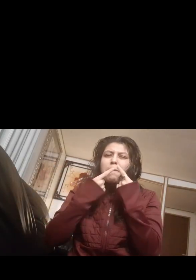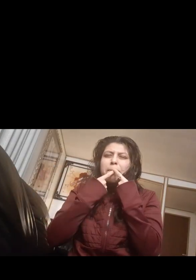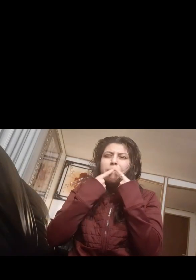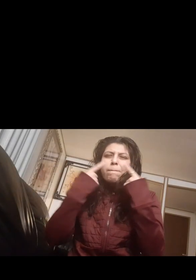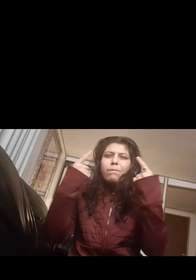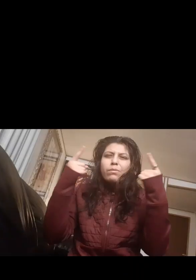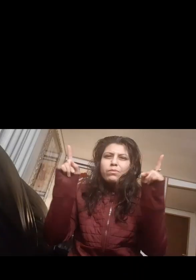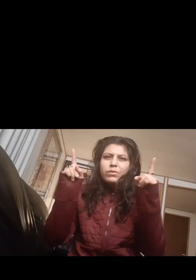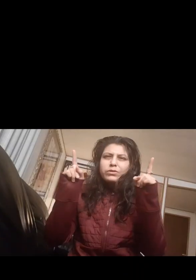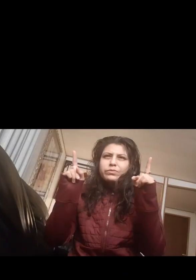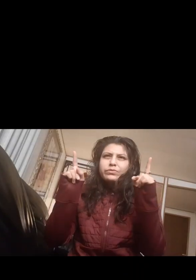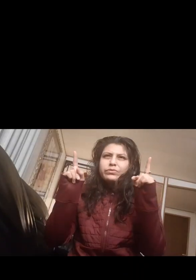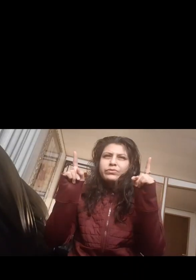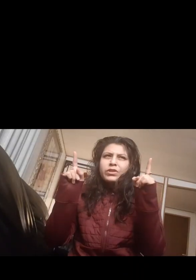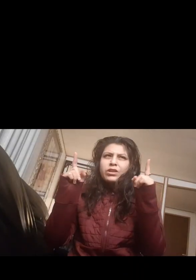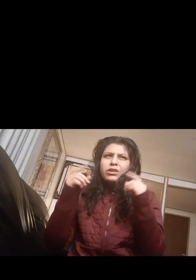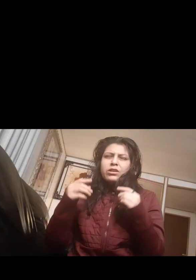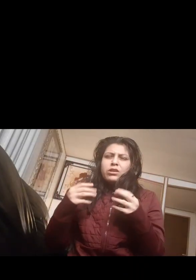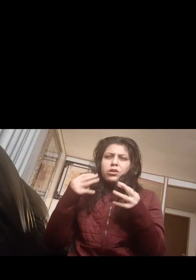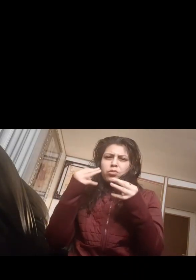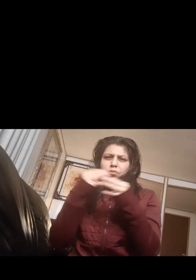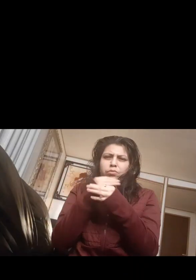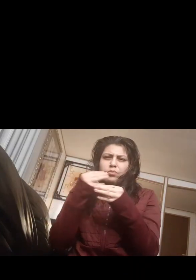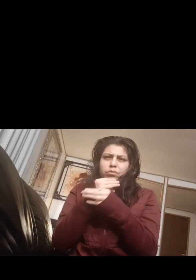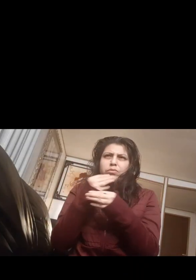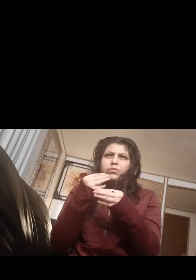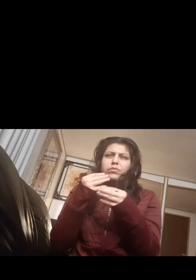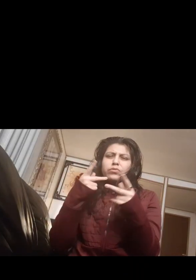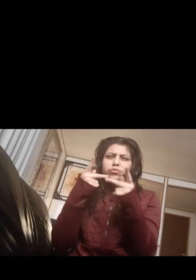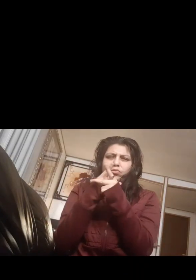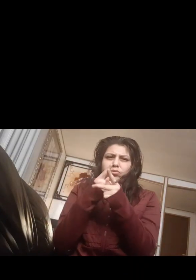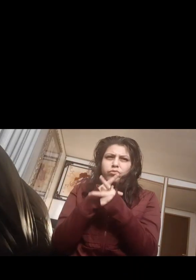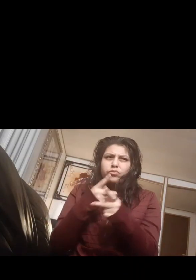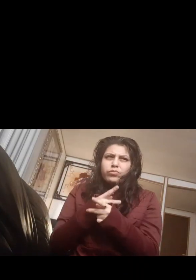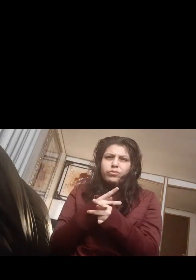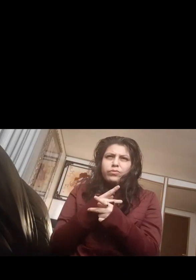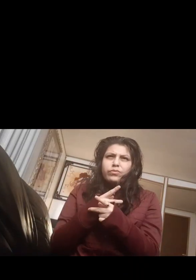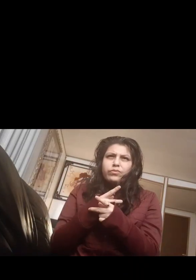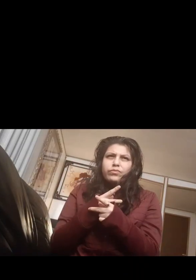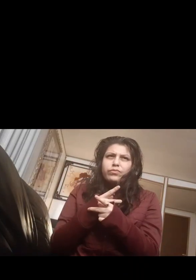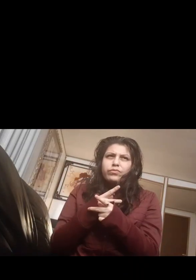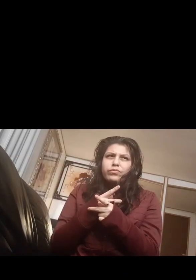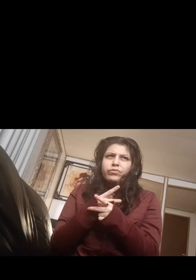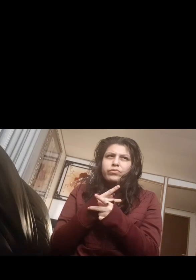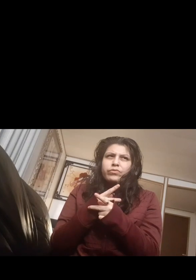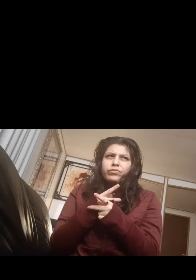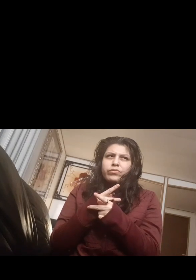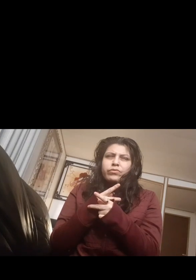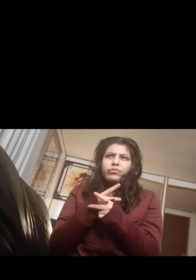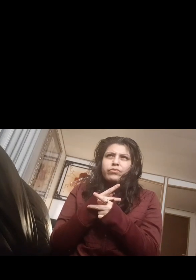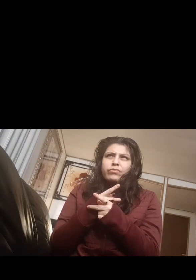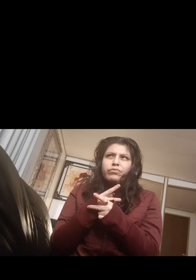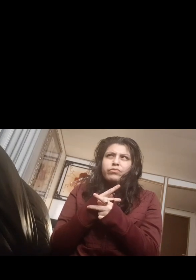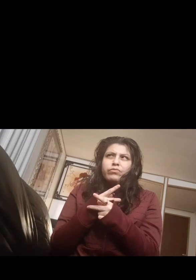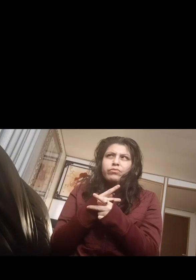I was born in Mexico, and I enjoy all the culture that